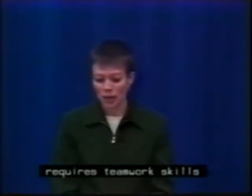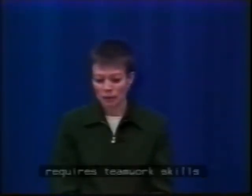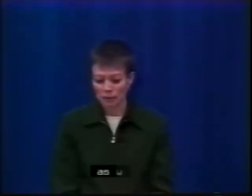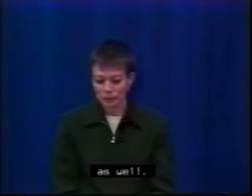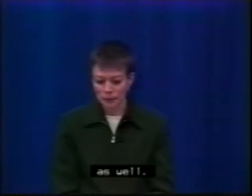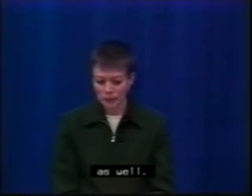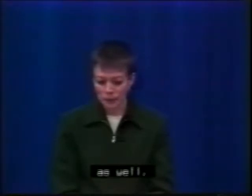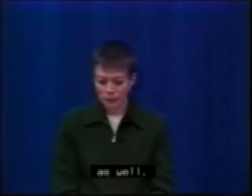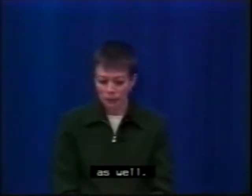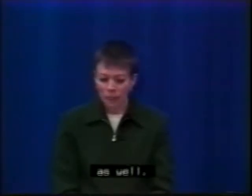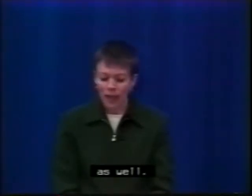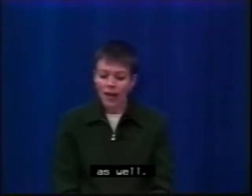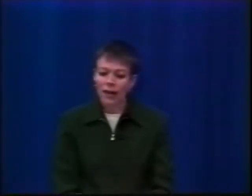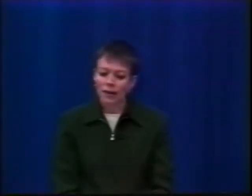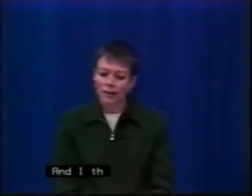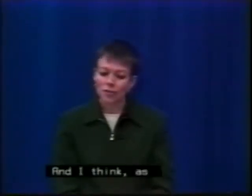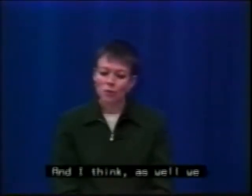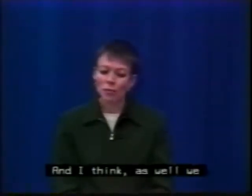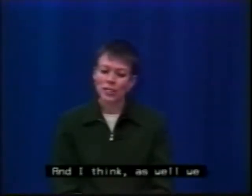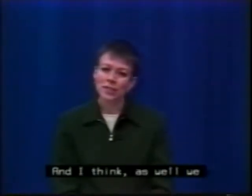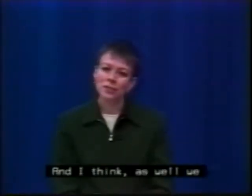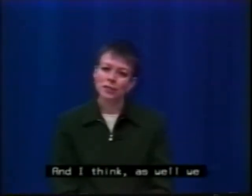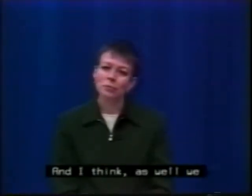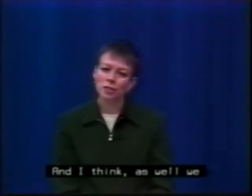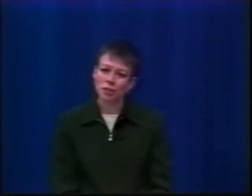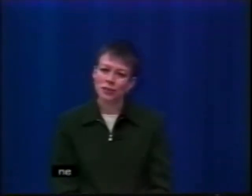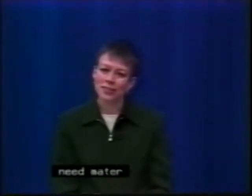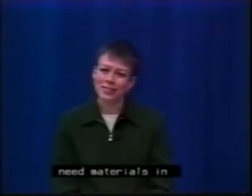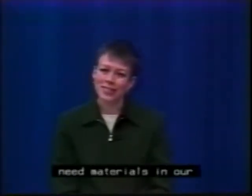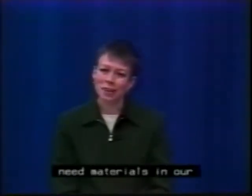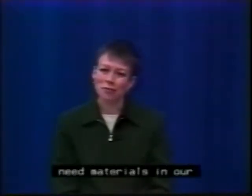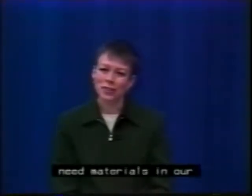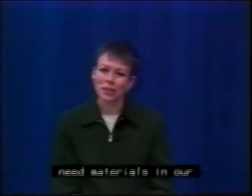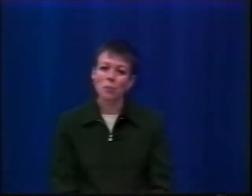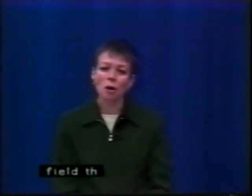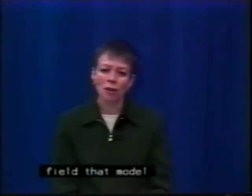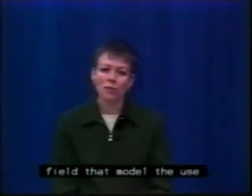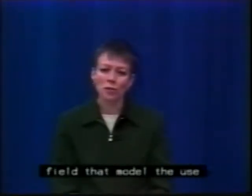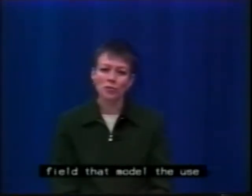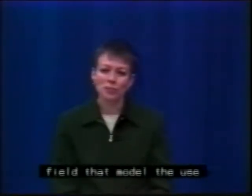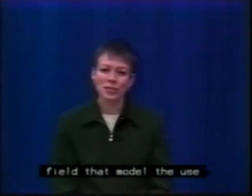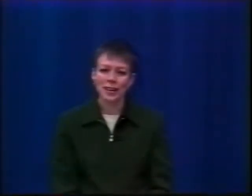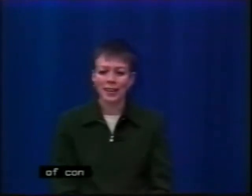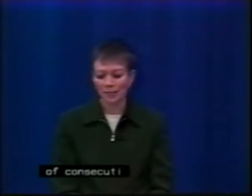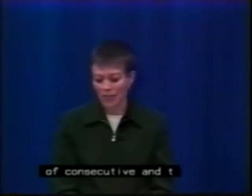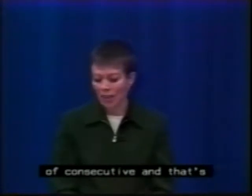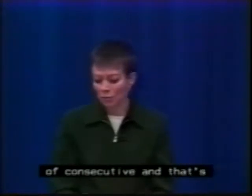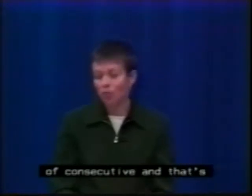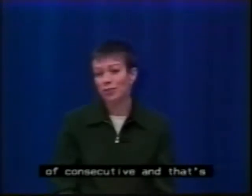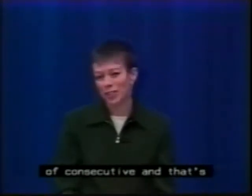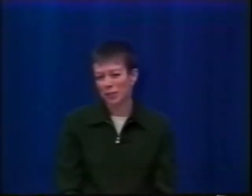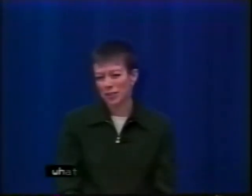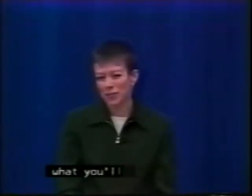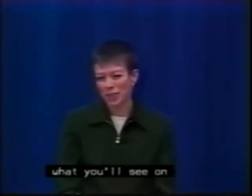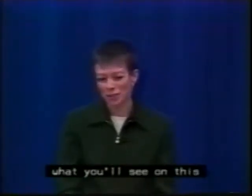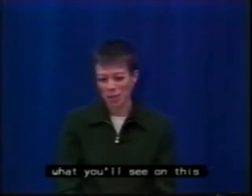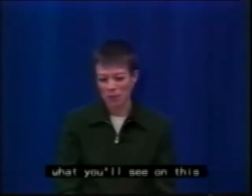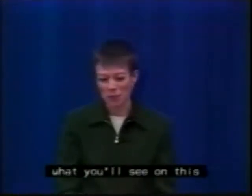well. And I think as well we need materials in the field that model the use of consecutive, and that's what you'll see on this videotape as